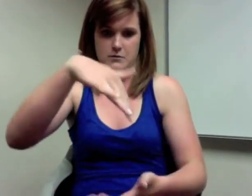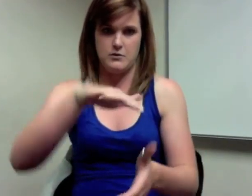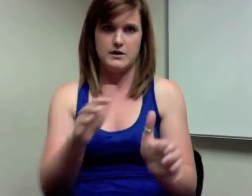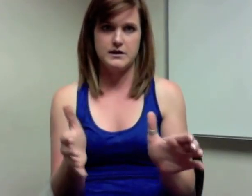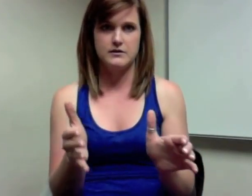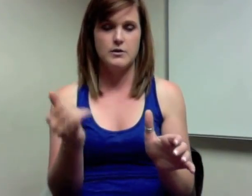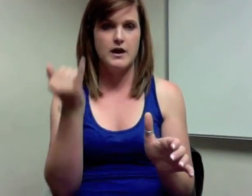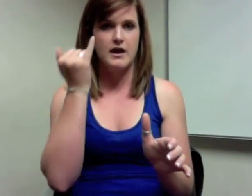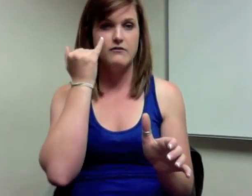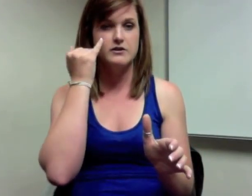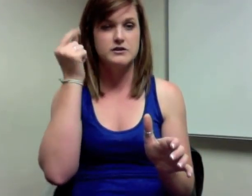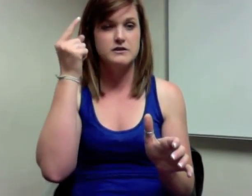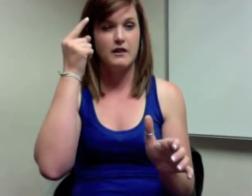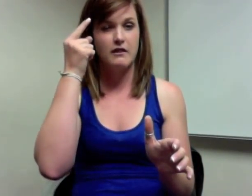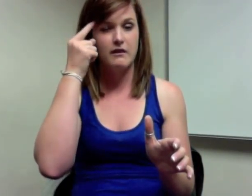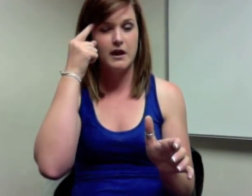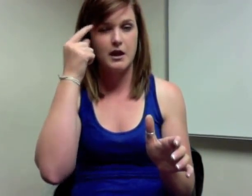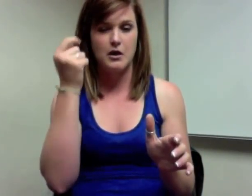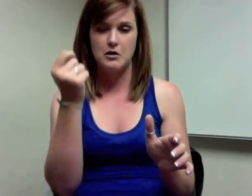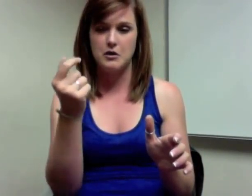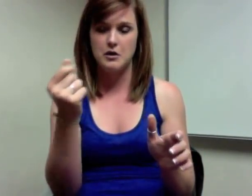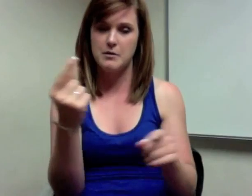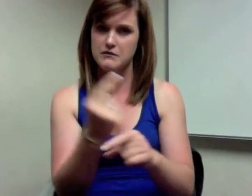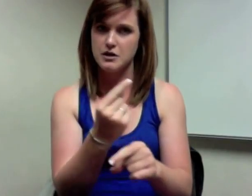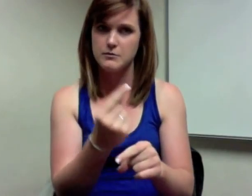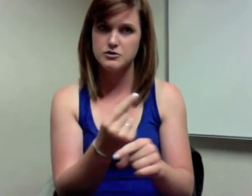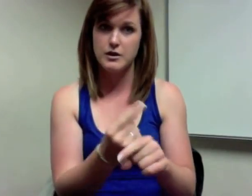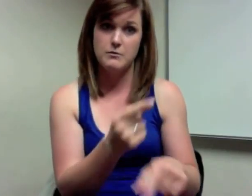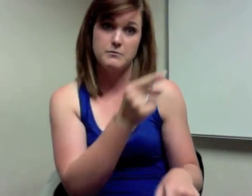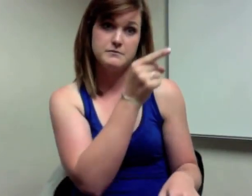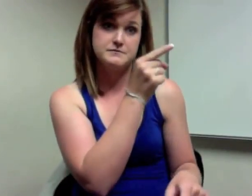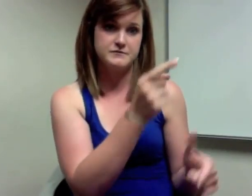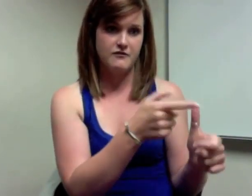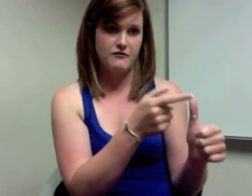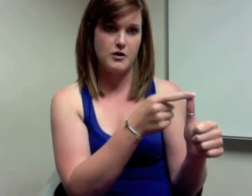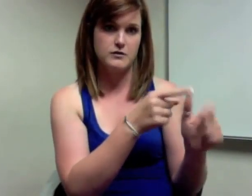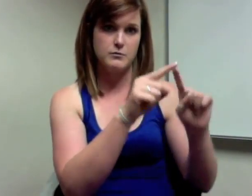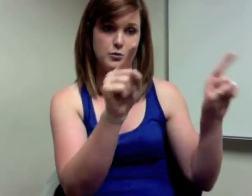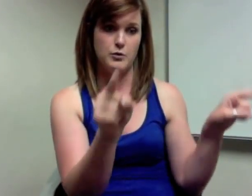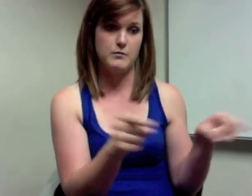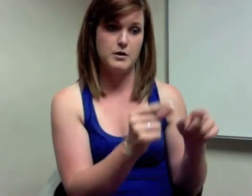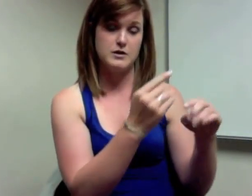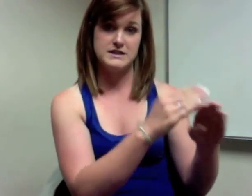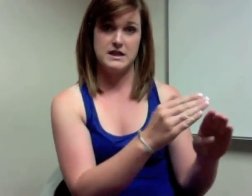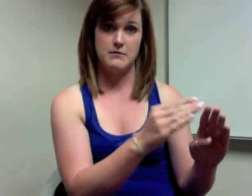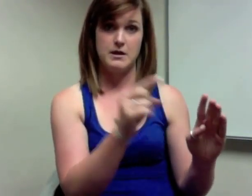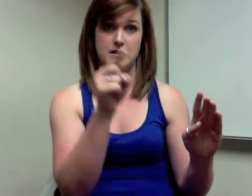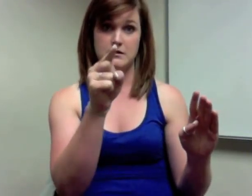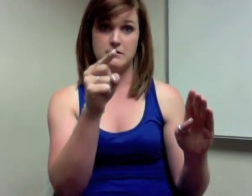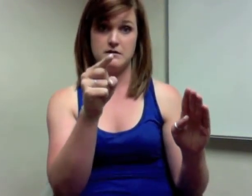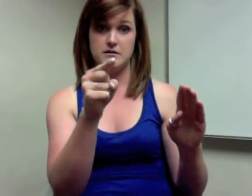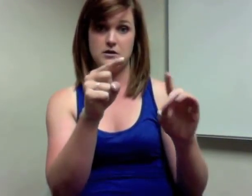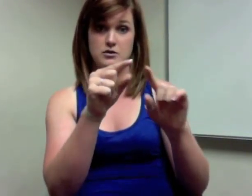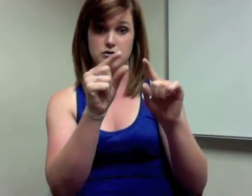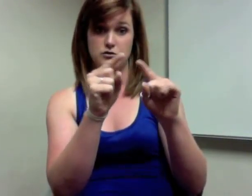think a little bit of geometry, we're doing this with segments, we're doing this with squares, our next step might